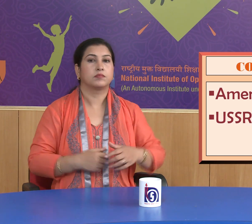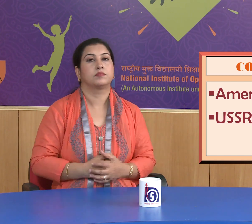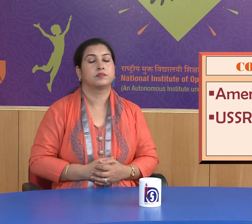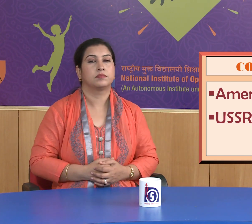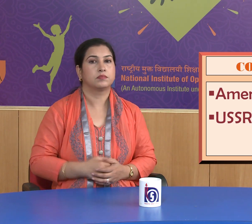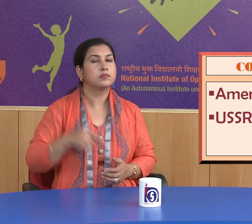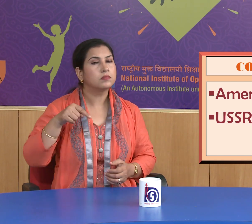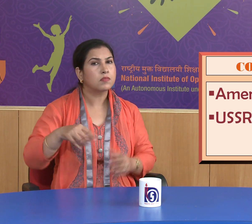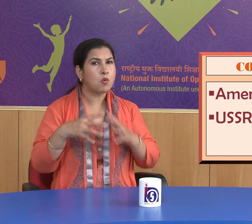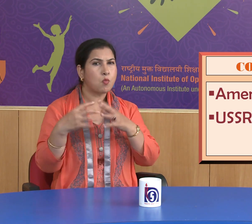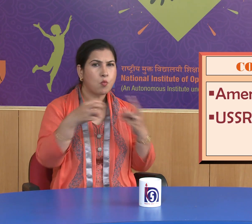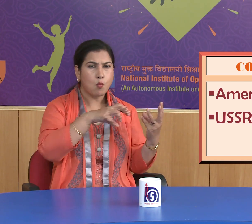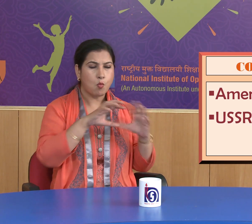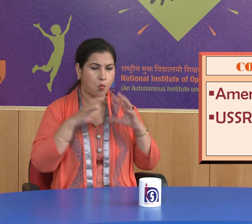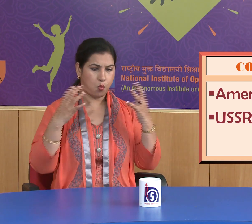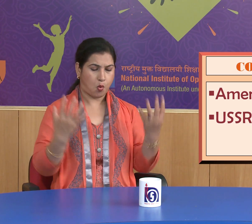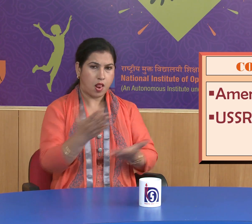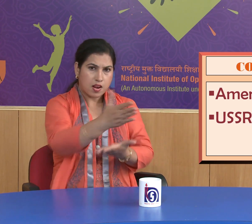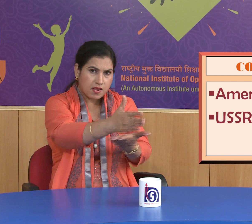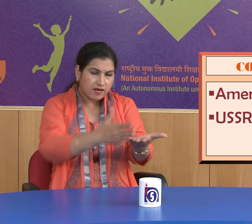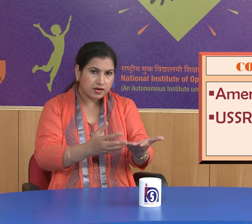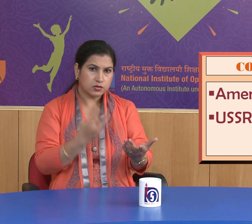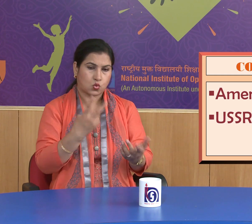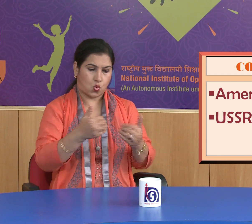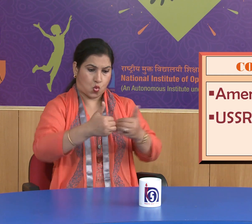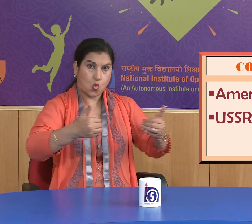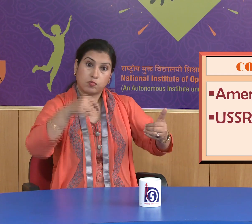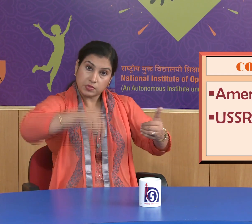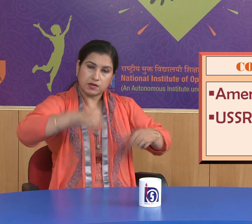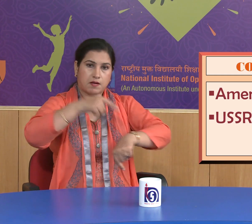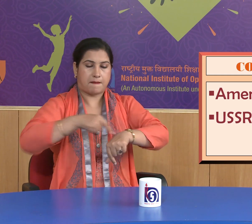when the world was divided into two groups.